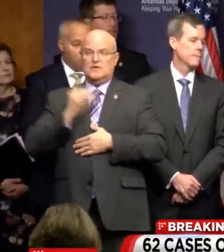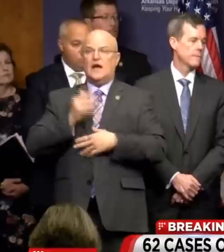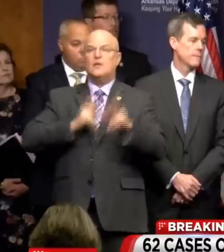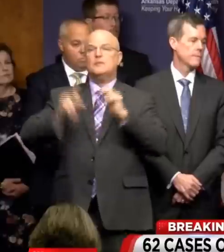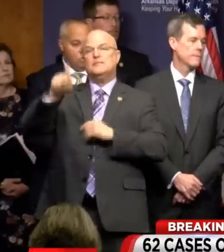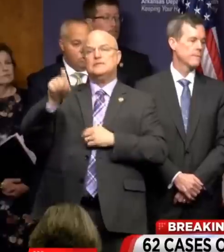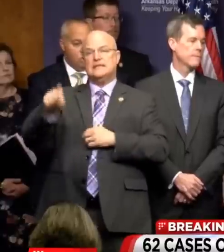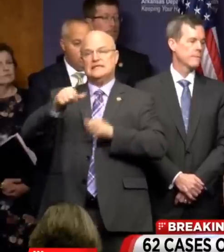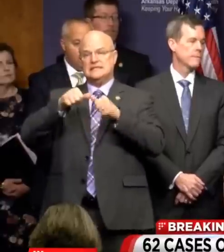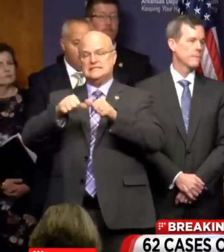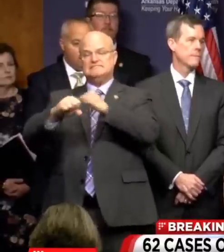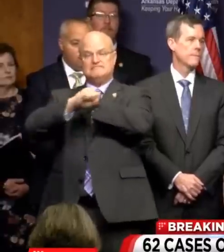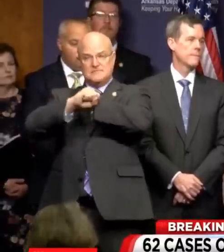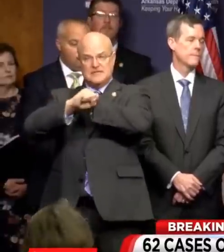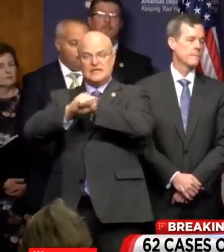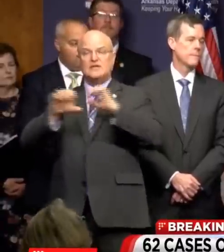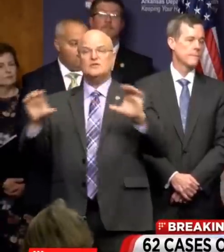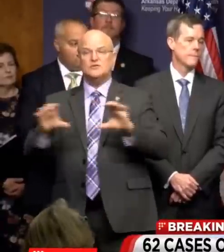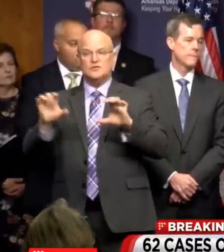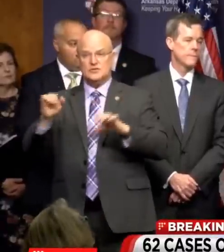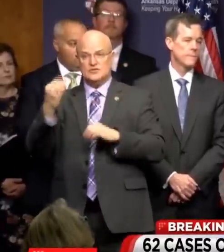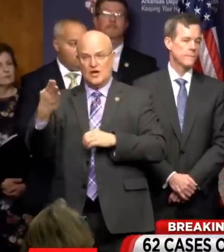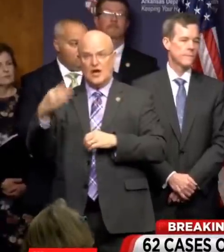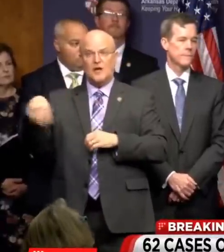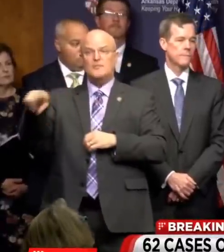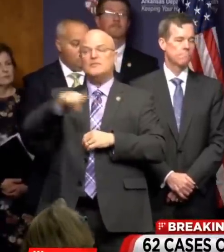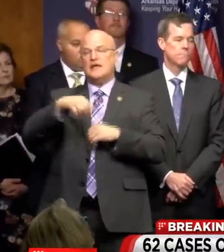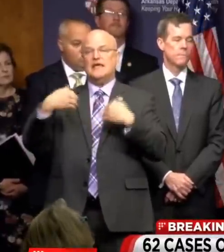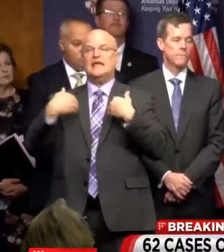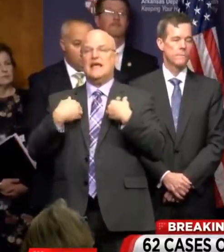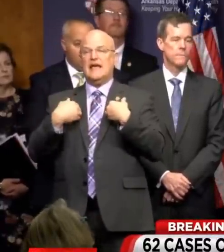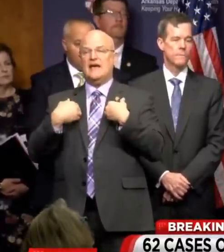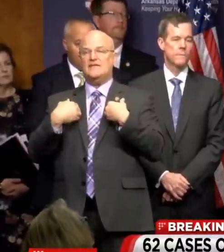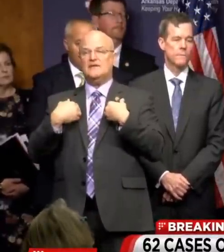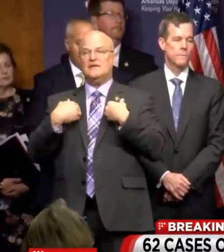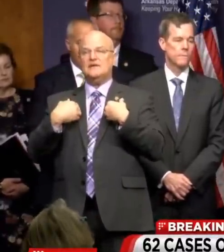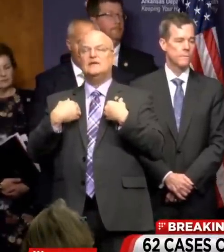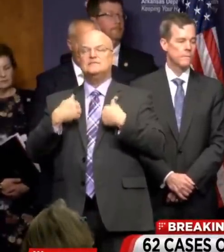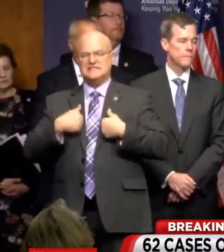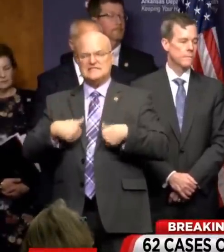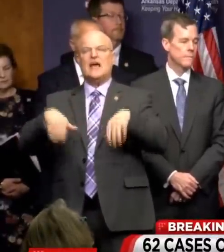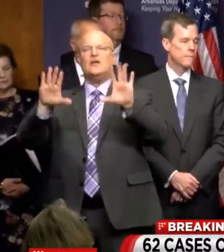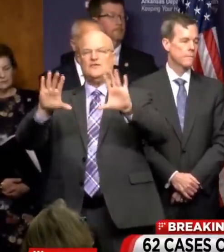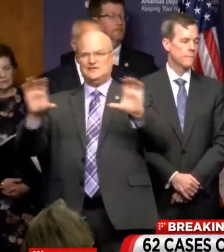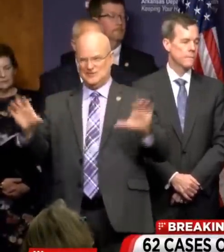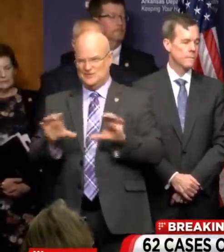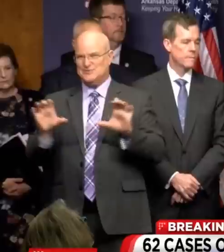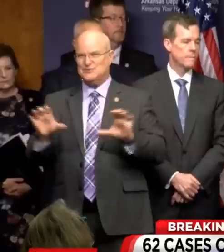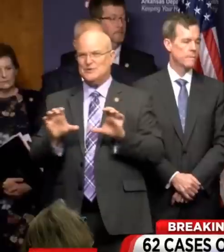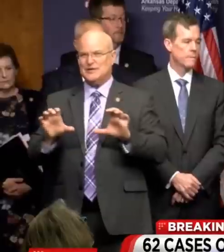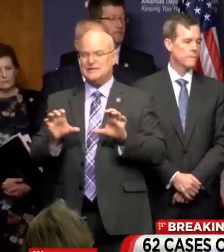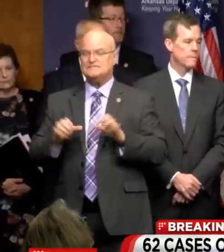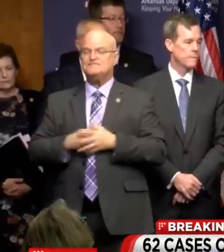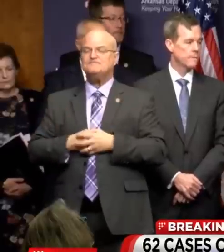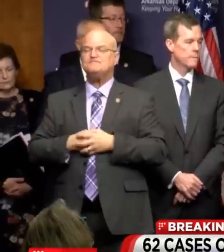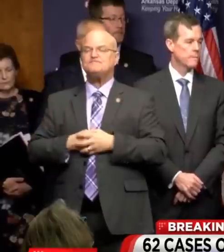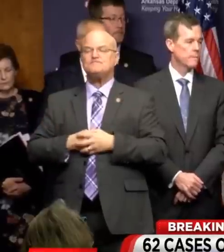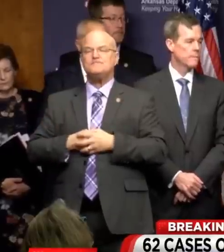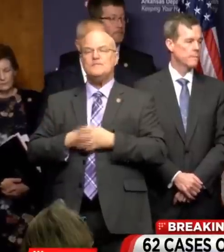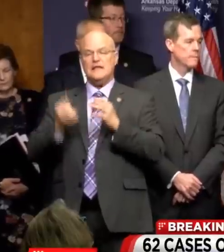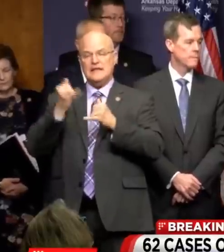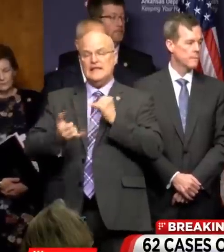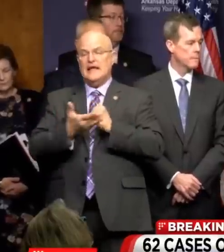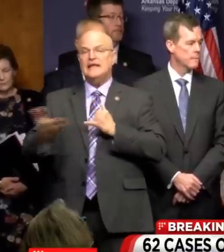people need to stay protected and to do the job that they have been sacrificially doing. And my last comment is just simply